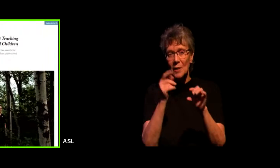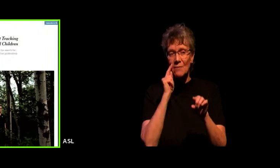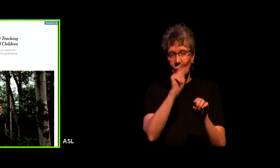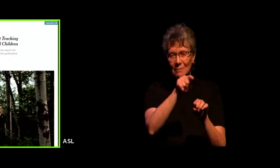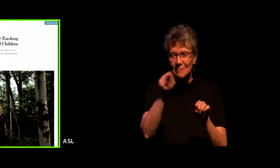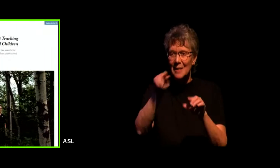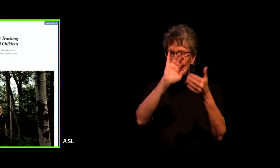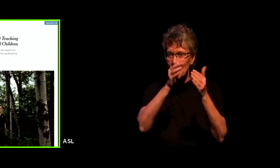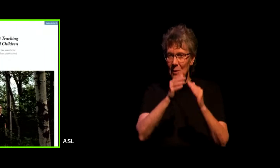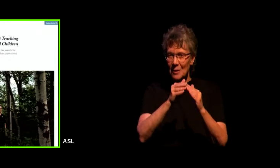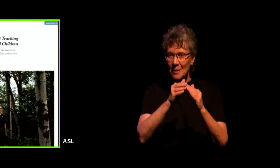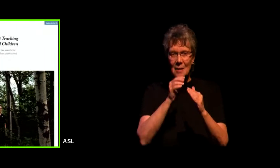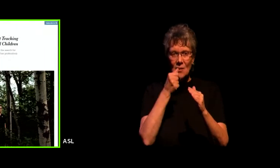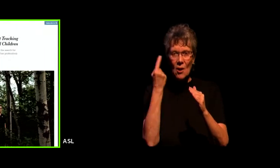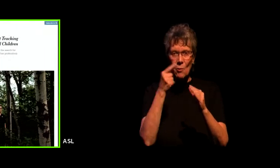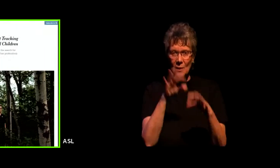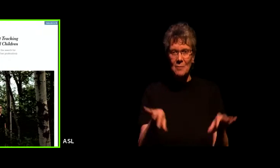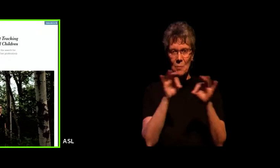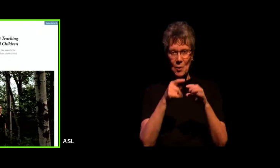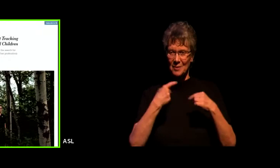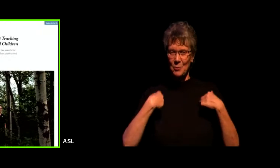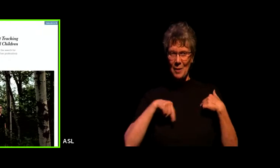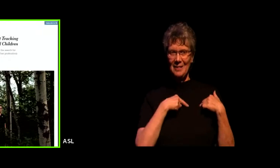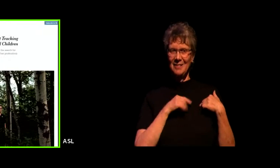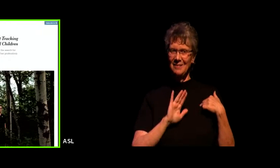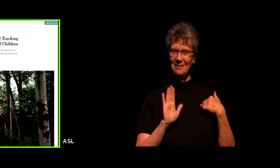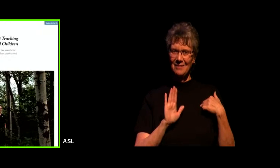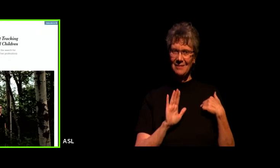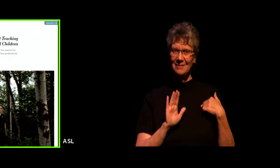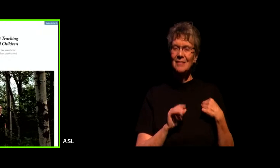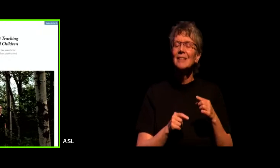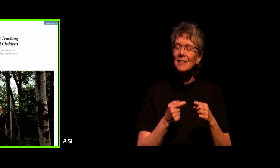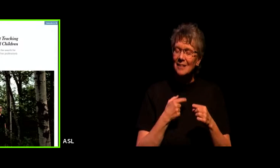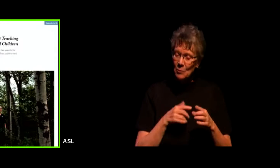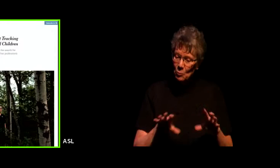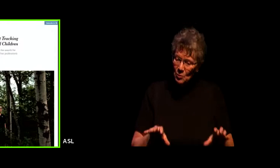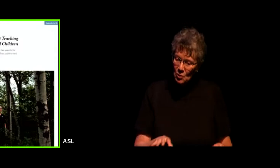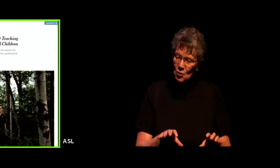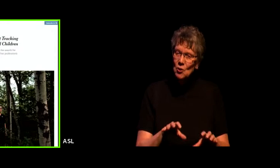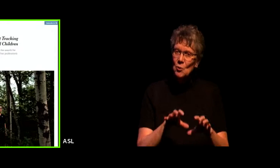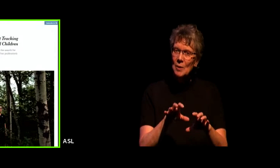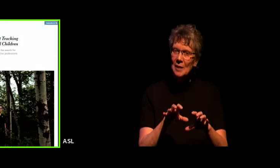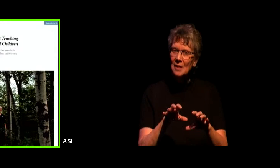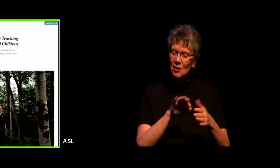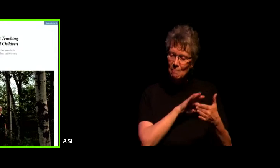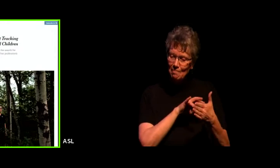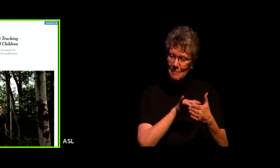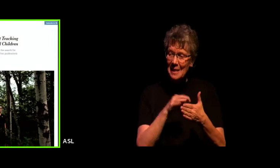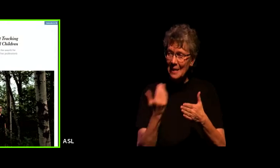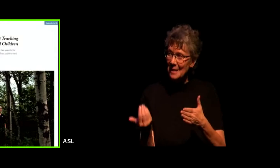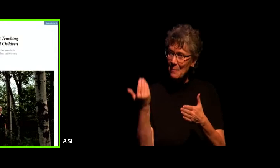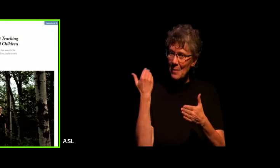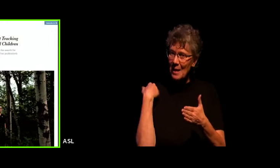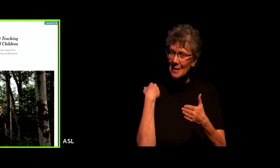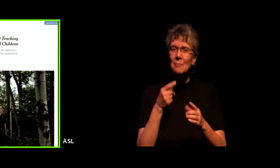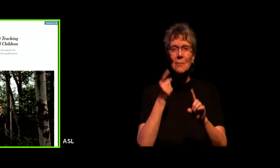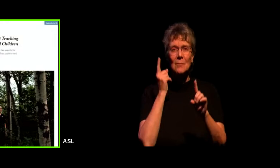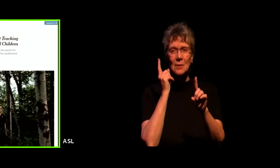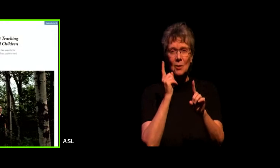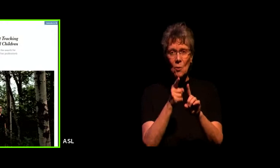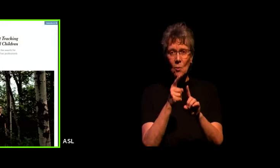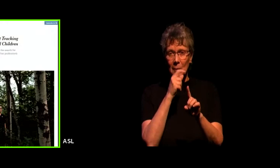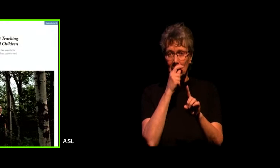just the intellectual pursuit of understanding the past. But we're doing it for ways that address the wrongs that have been done to so many